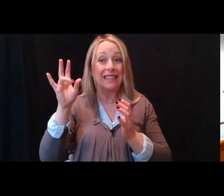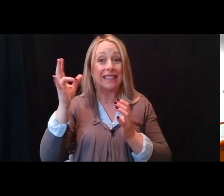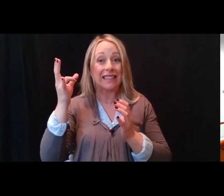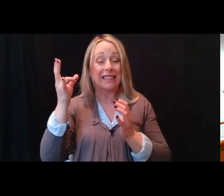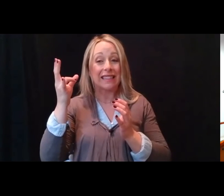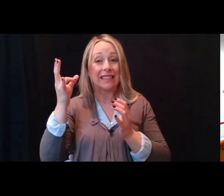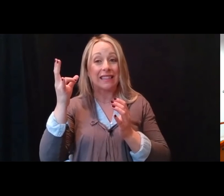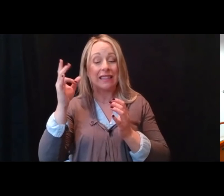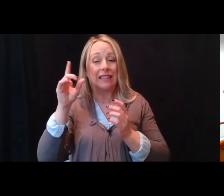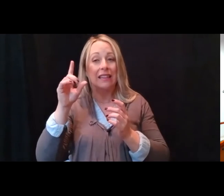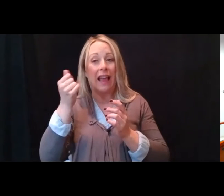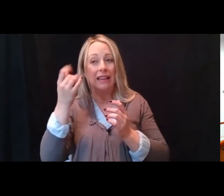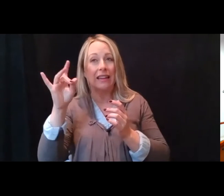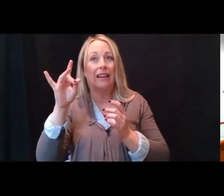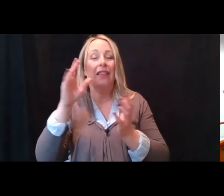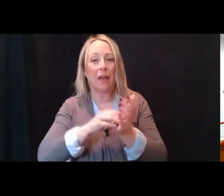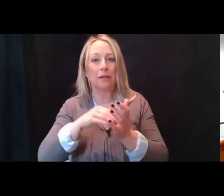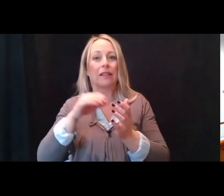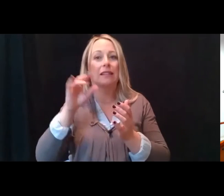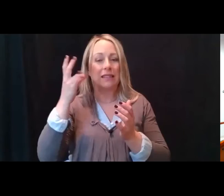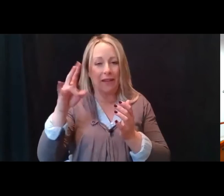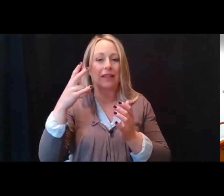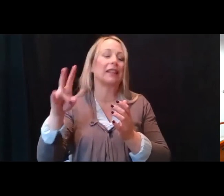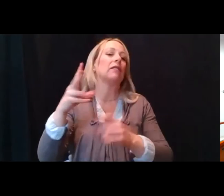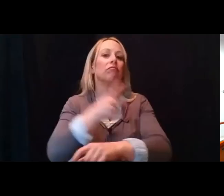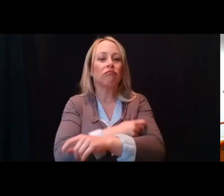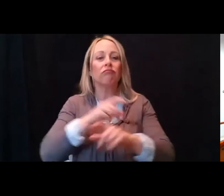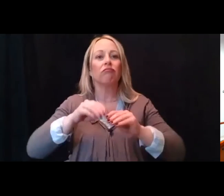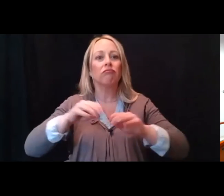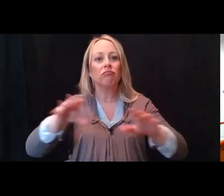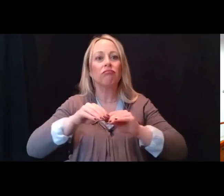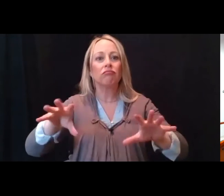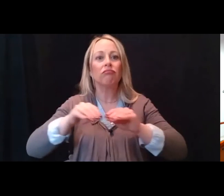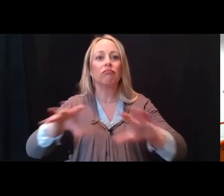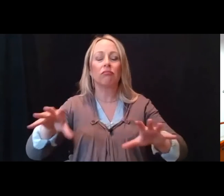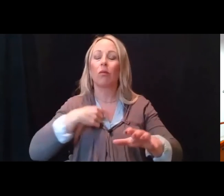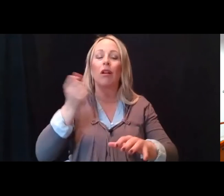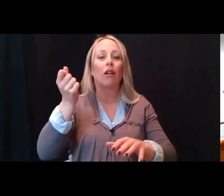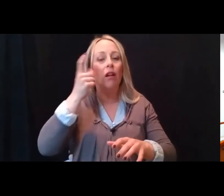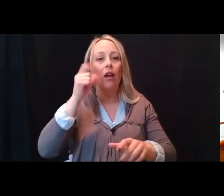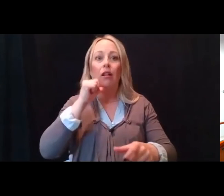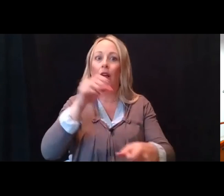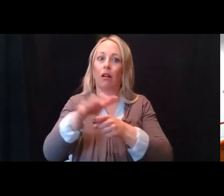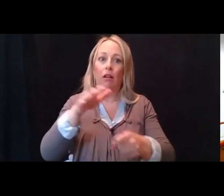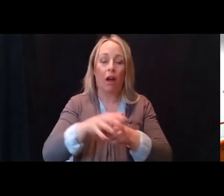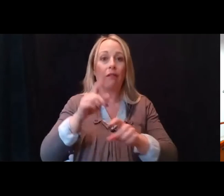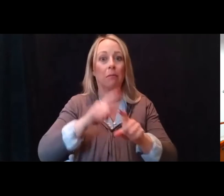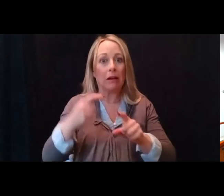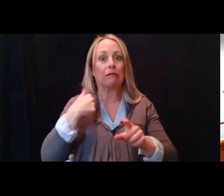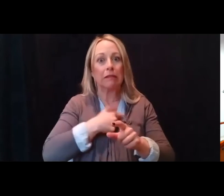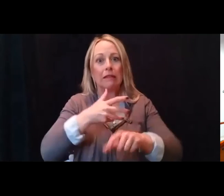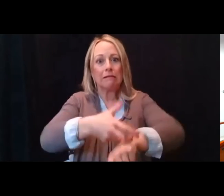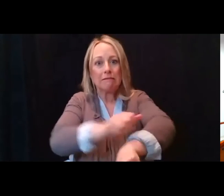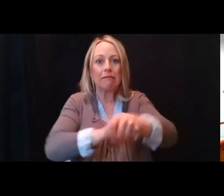fully vaccinated. While supply has increased, we know it is not yet plentiful. Those days are coming. In